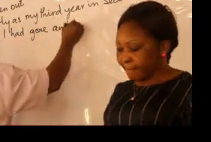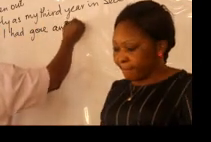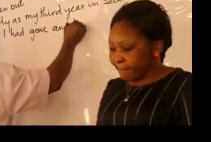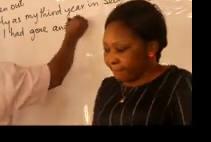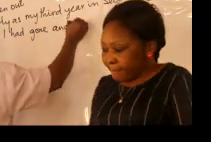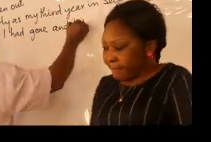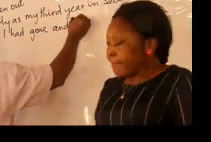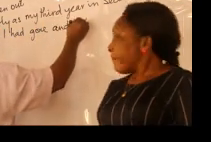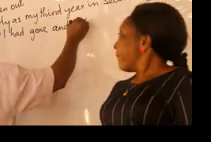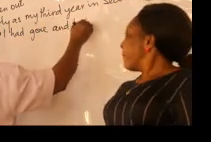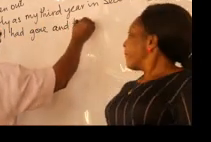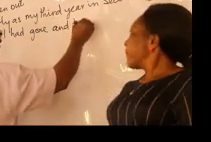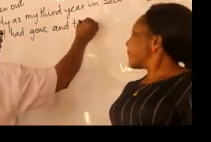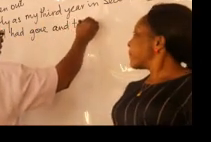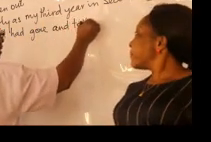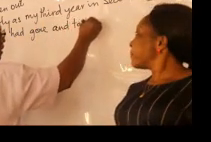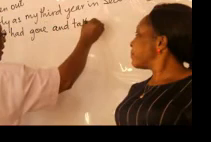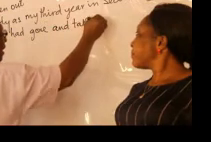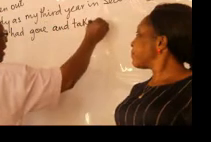taken